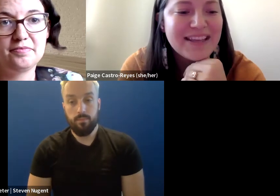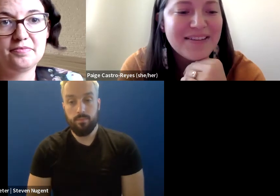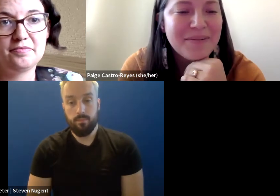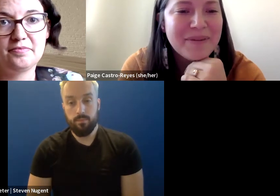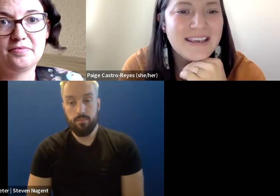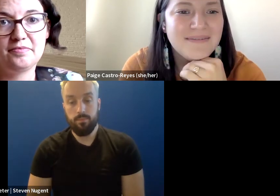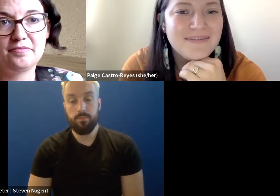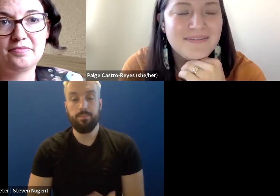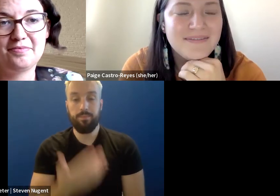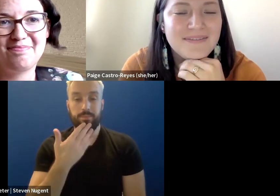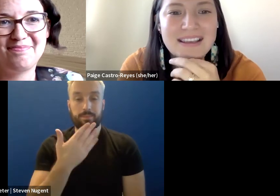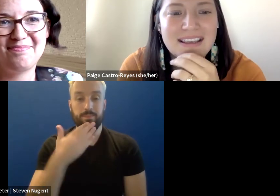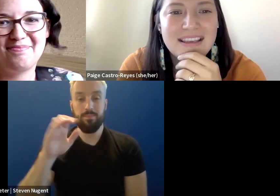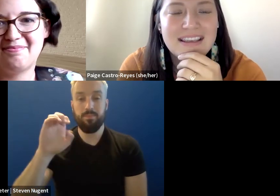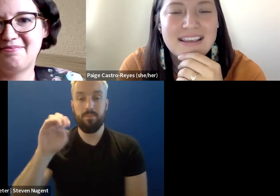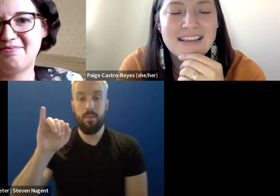Thank you, Emily.